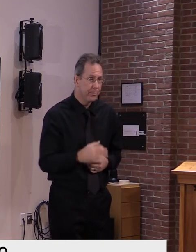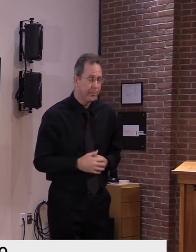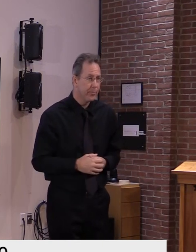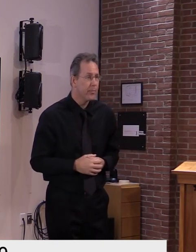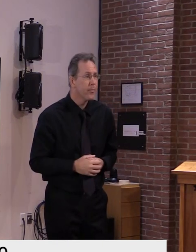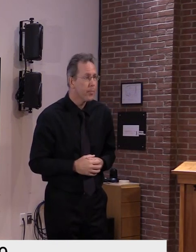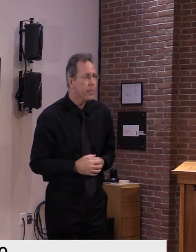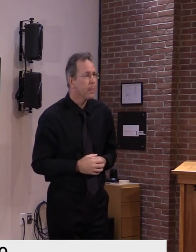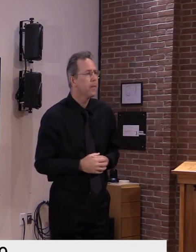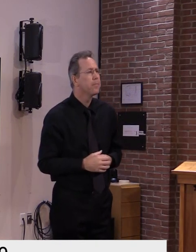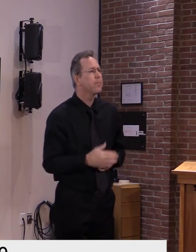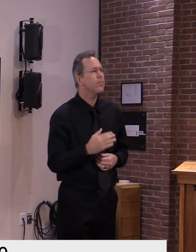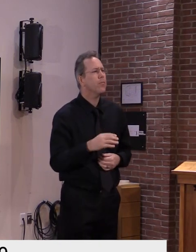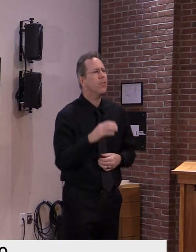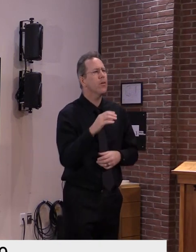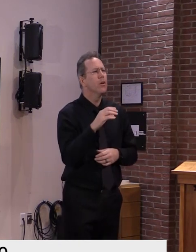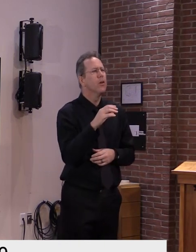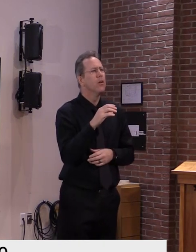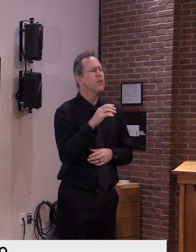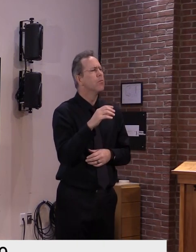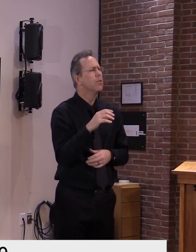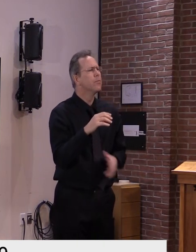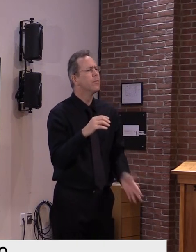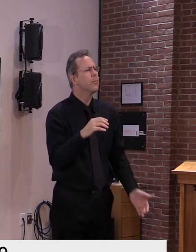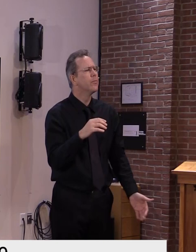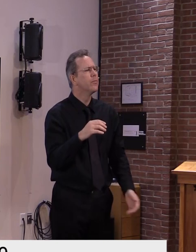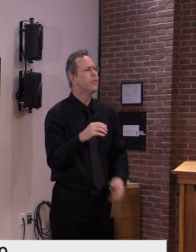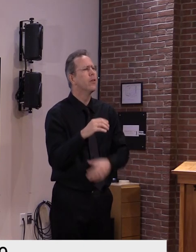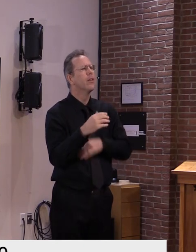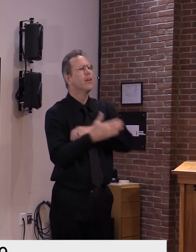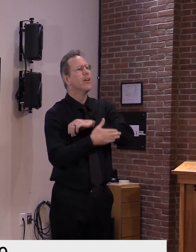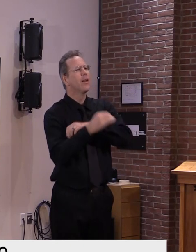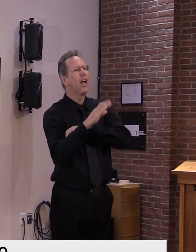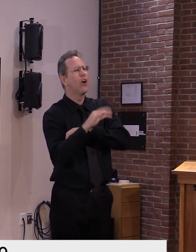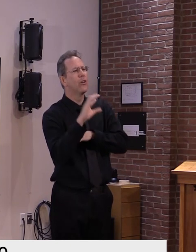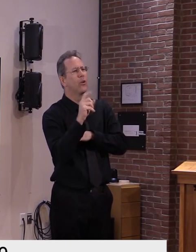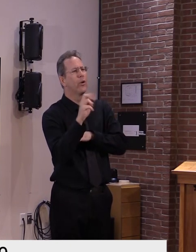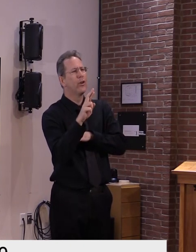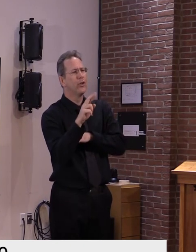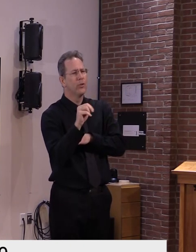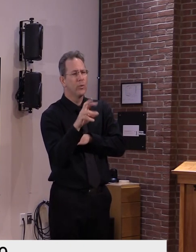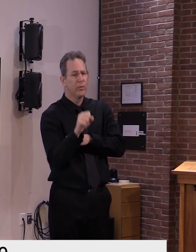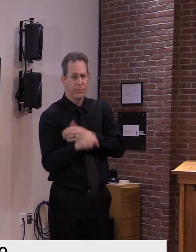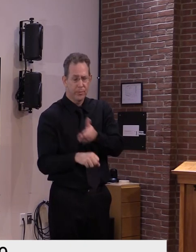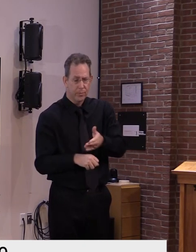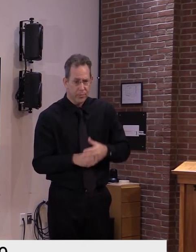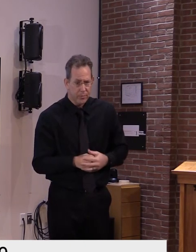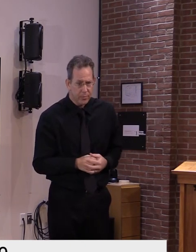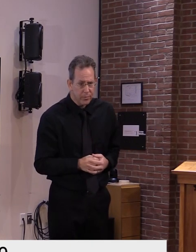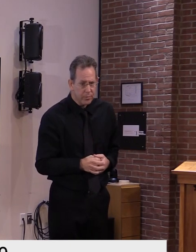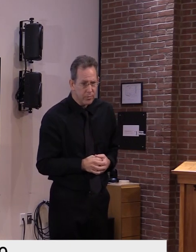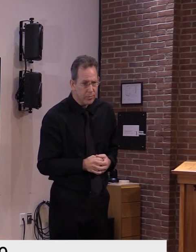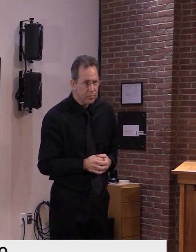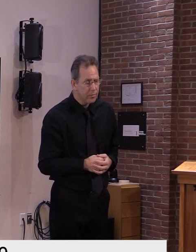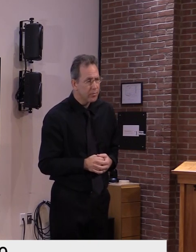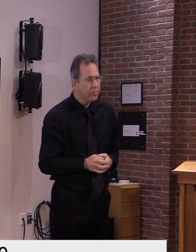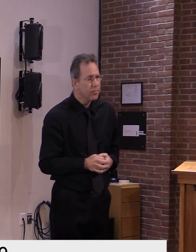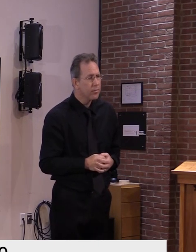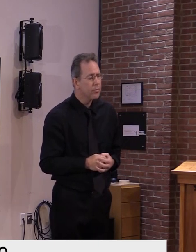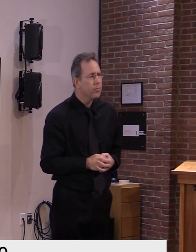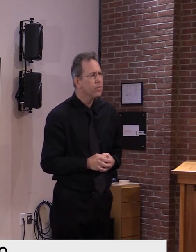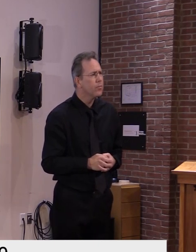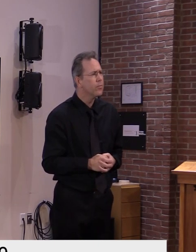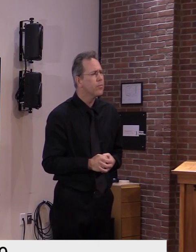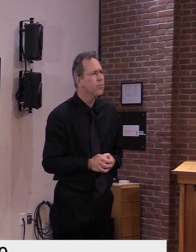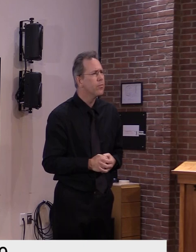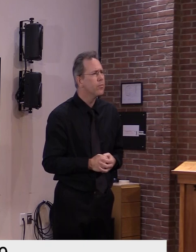Good afternoon, Governor. Just for clarity's sake on that last question, you mentioned that you